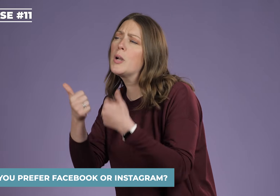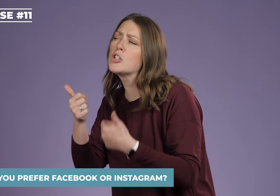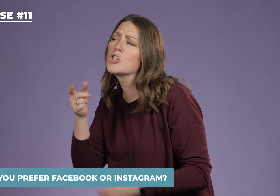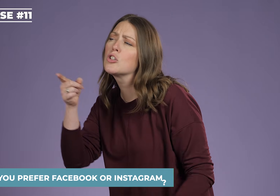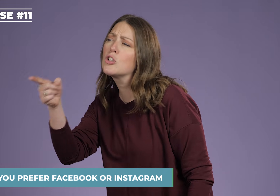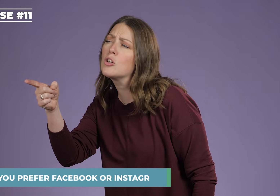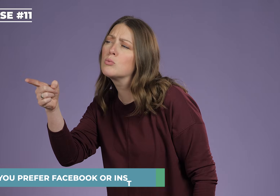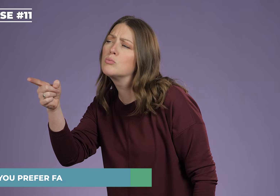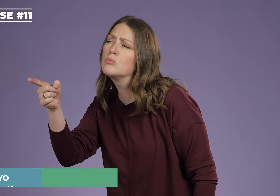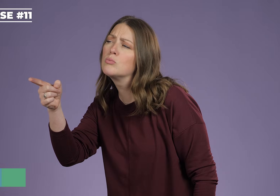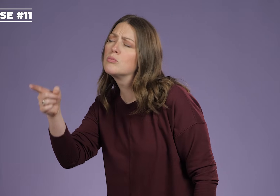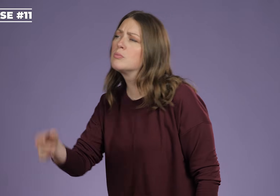which you?